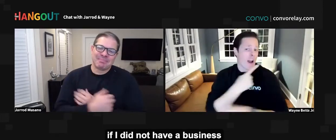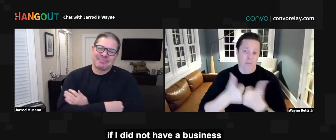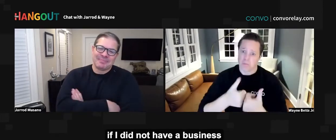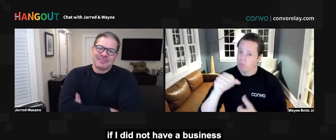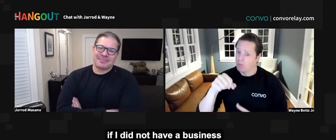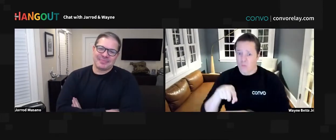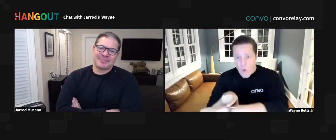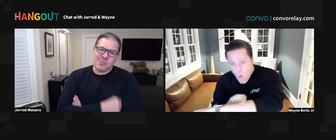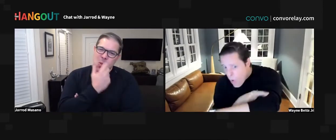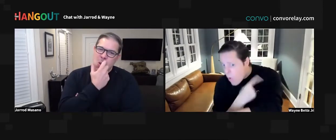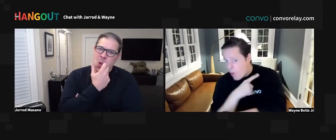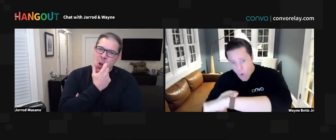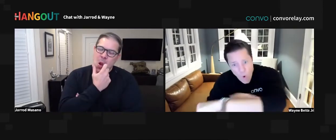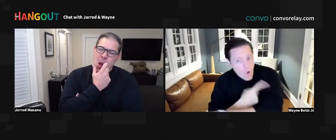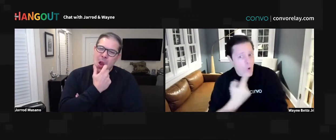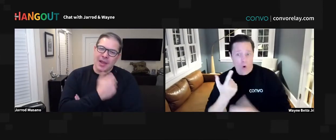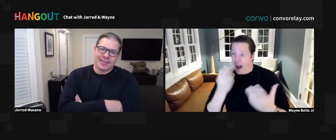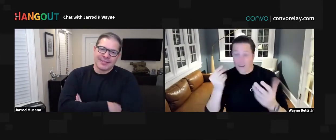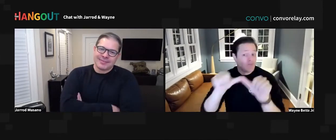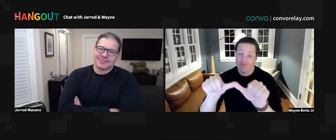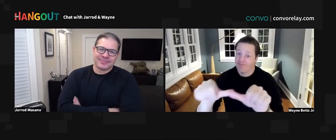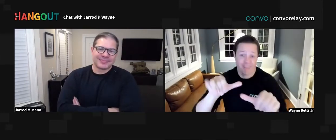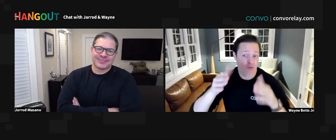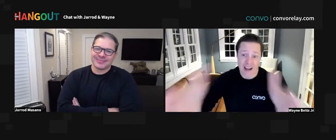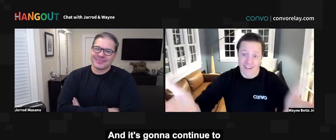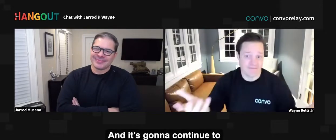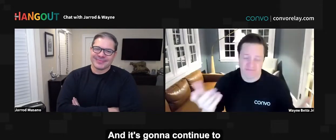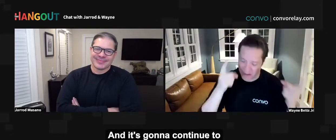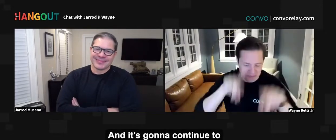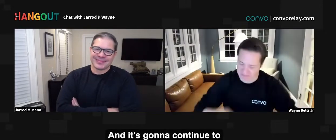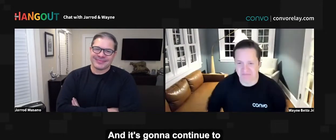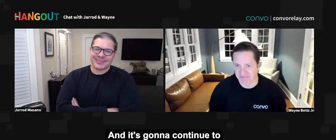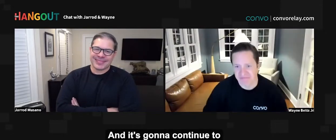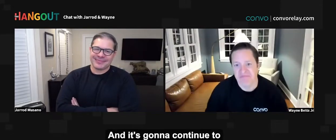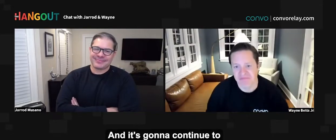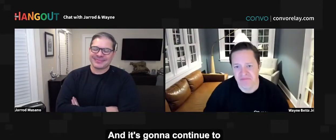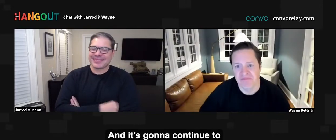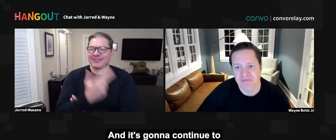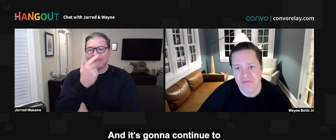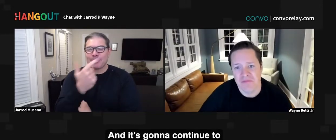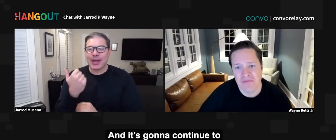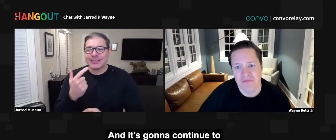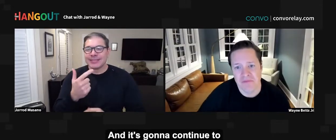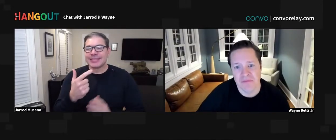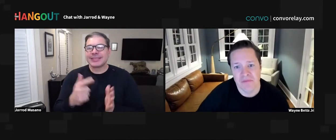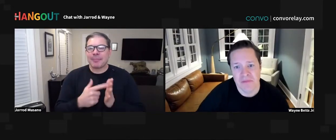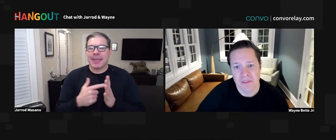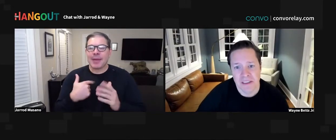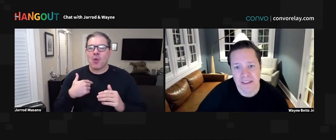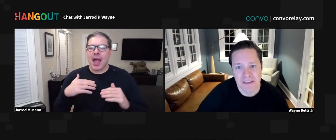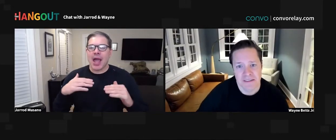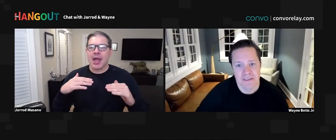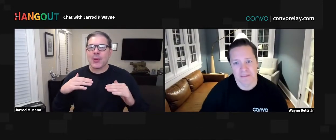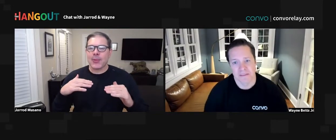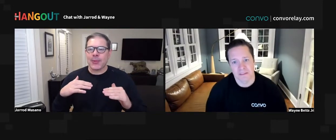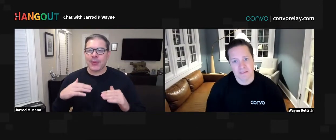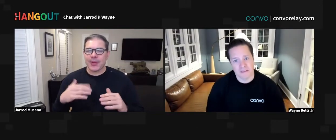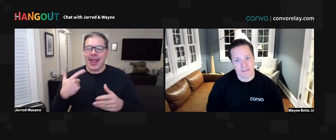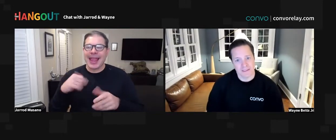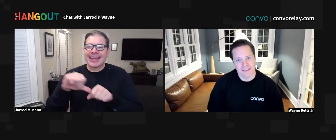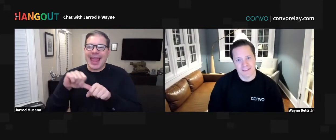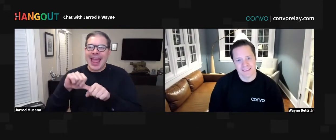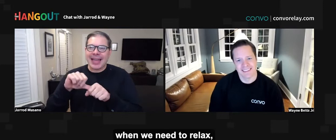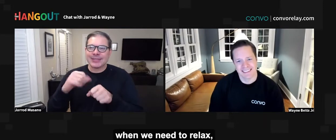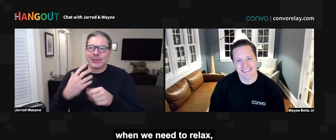business partner like you. And this Same is a here. long, long game. And it's going to continue to be that way. Totally agree. It's funny because